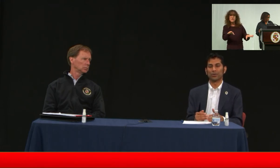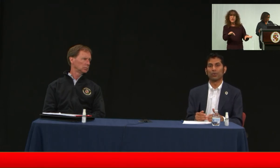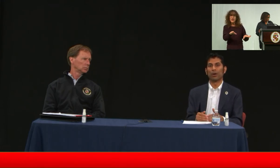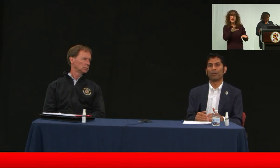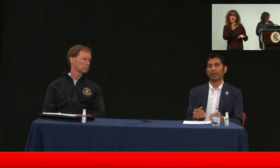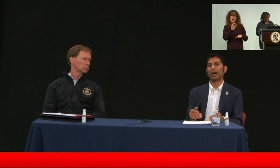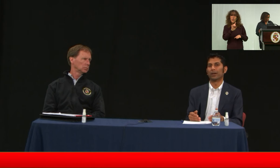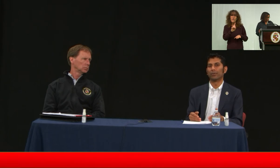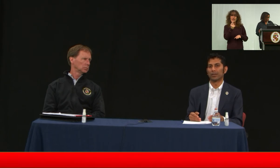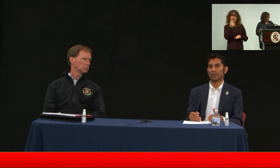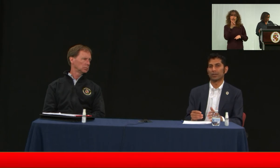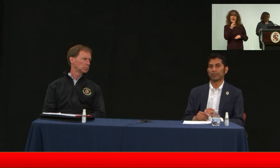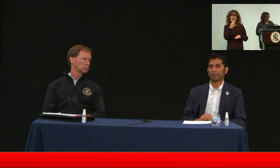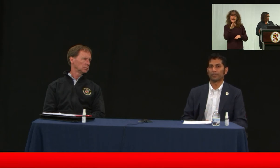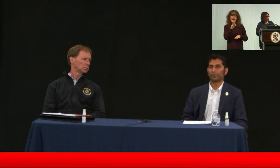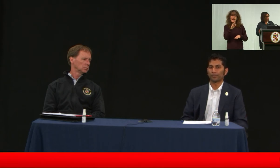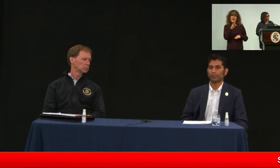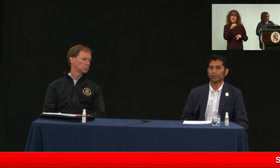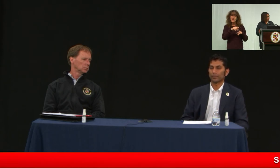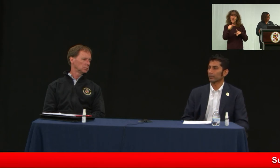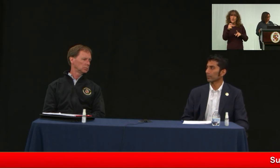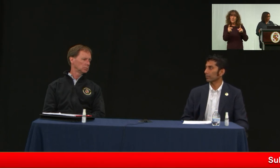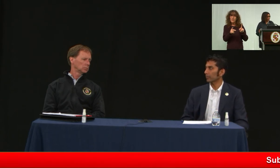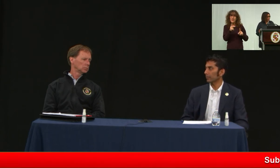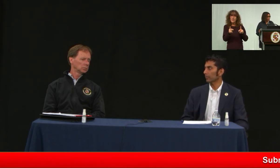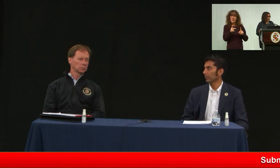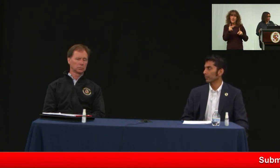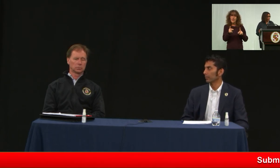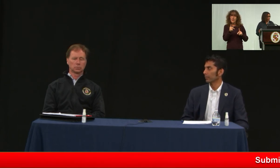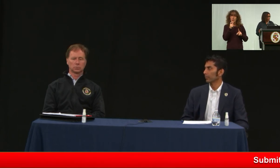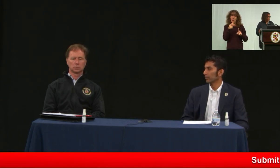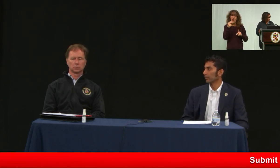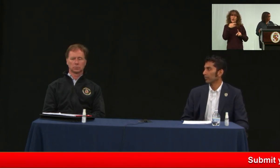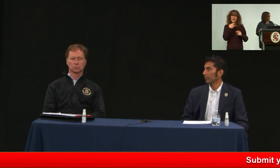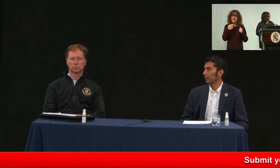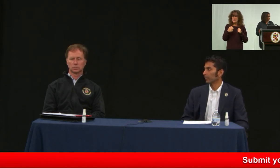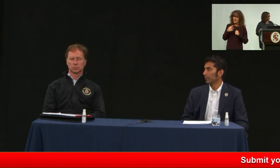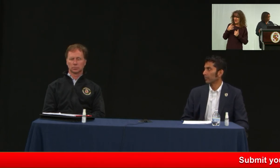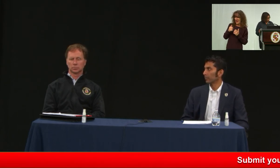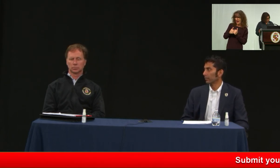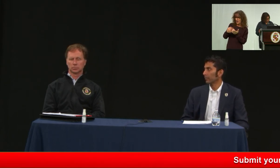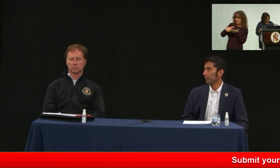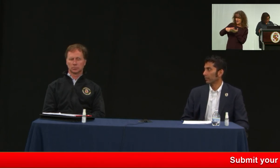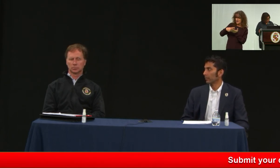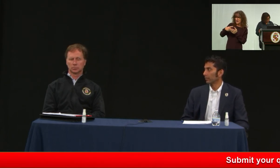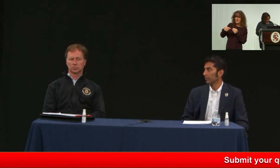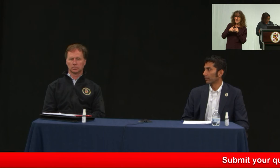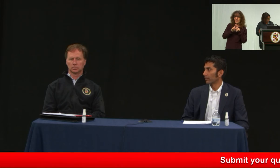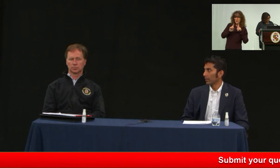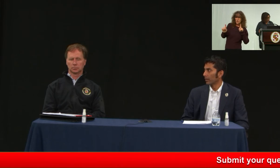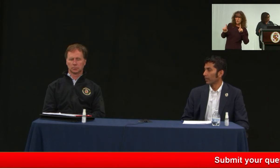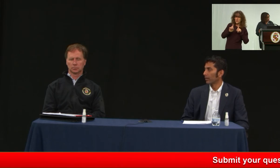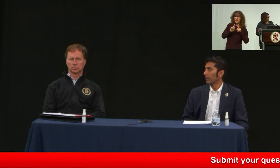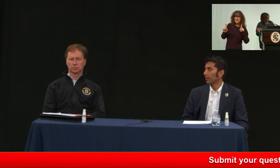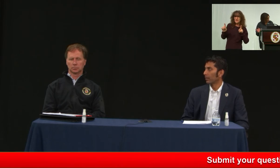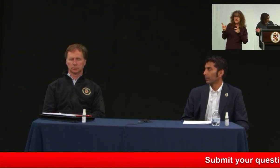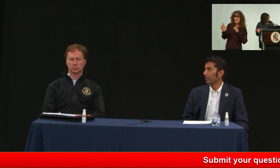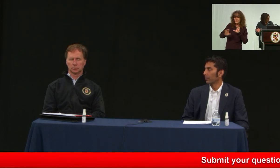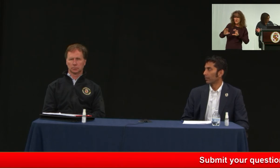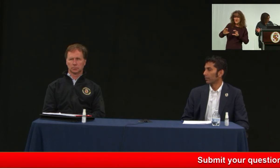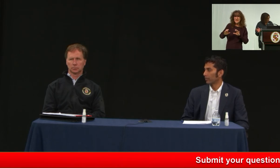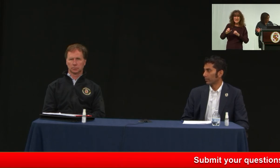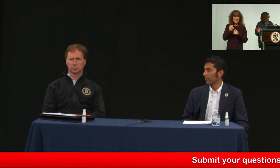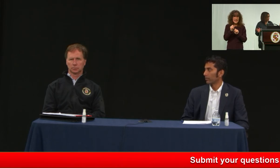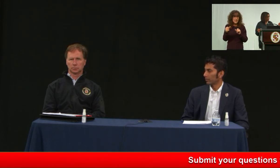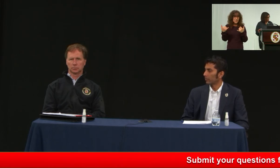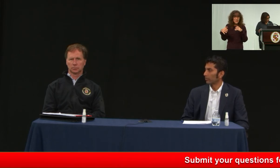to others who are at higher risk. What should we say to them? How do we talk to them about social distancing? Is it safe for them to